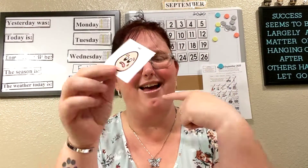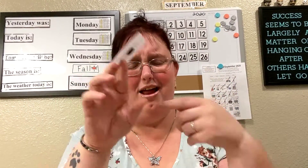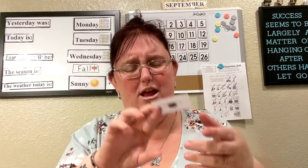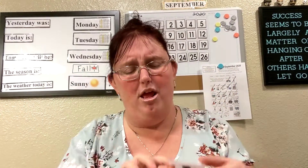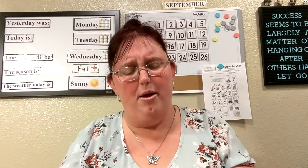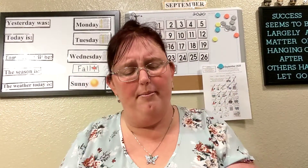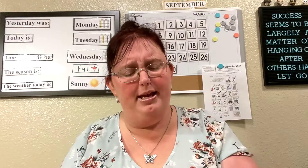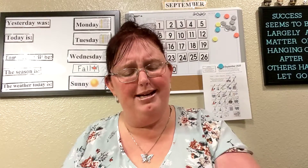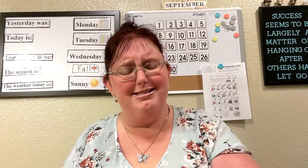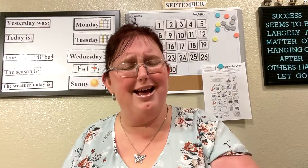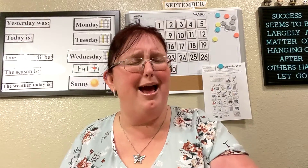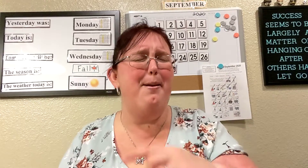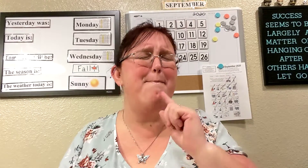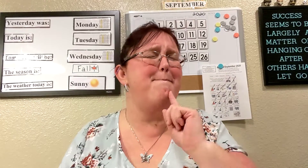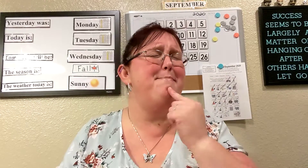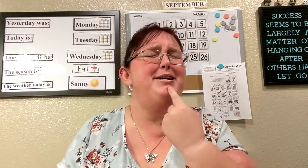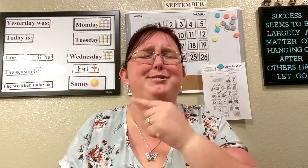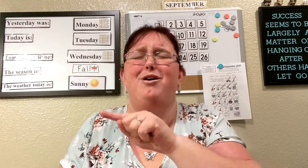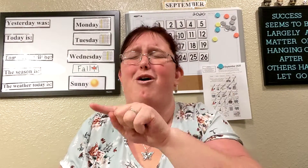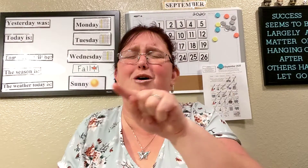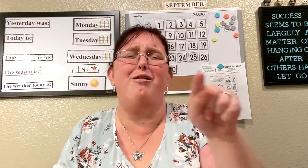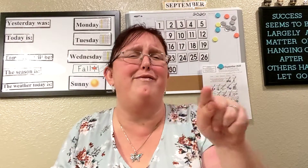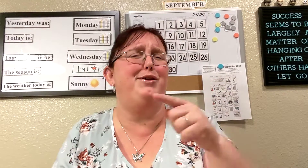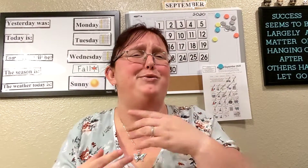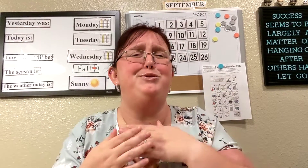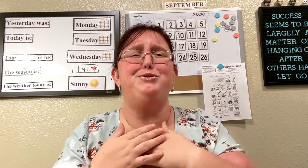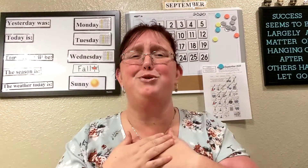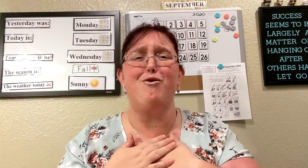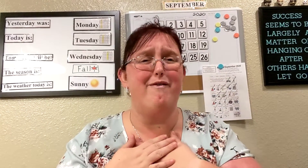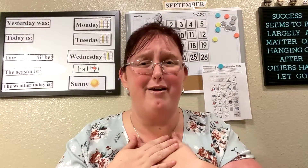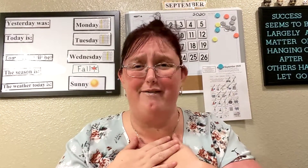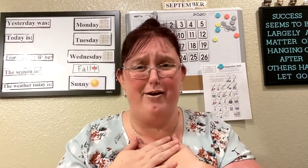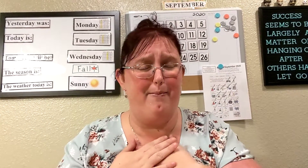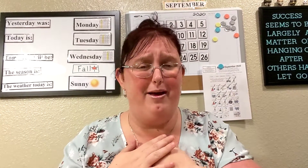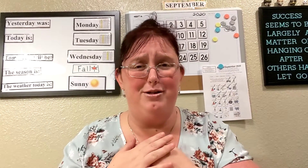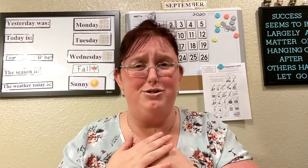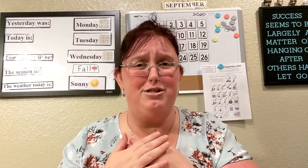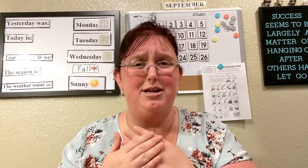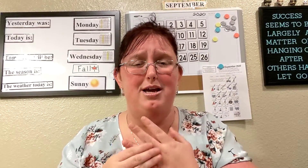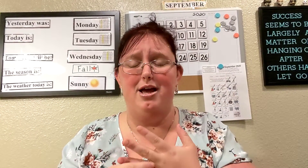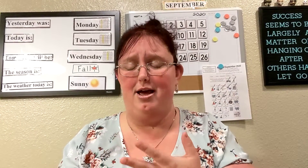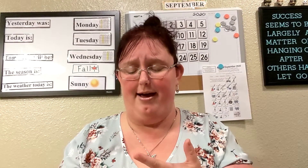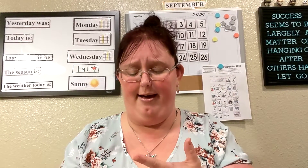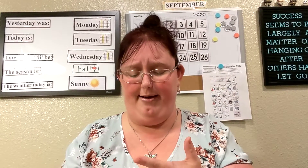sad because I miss all of you so very, very much.